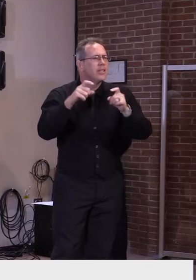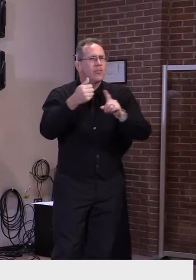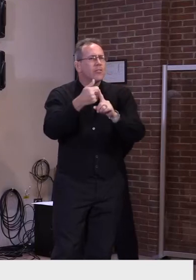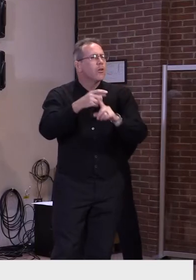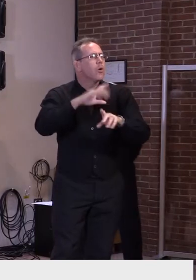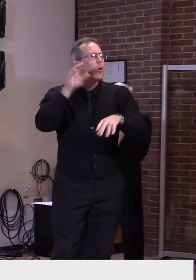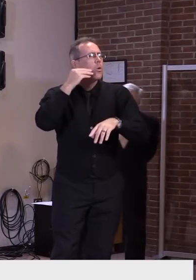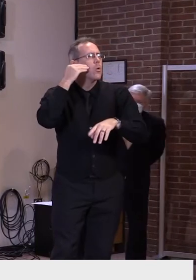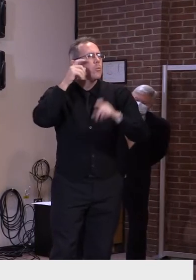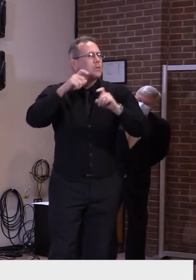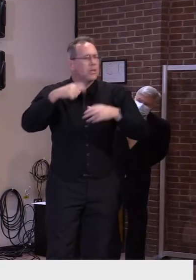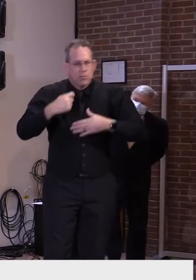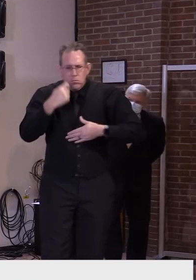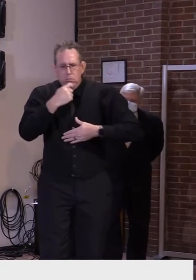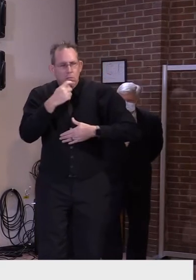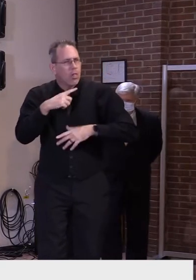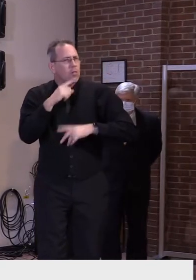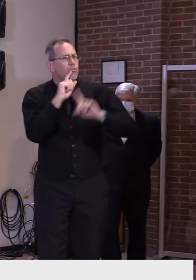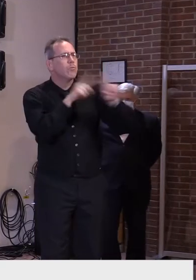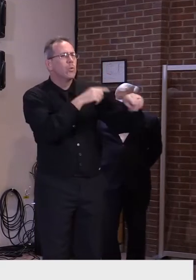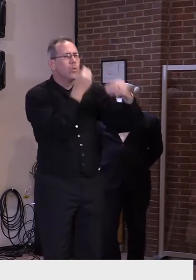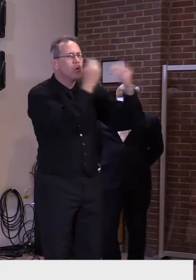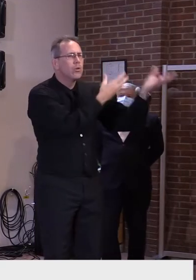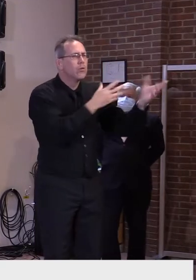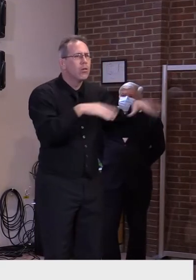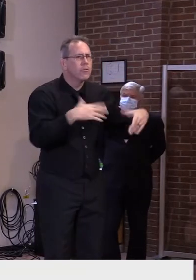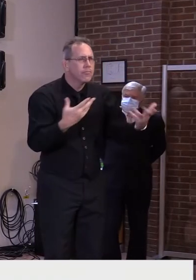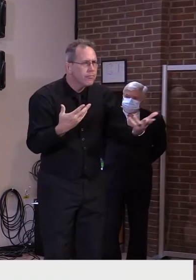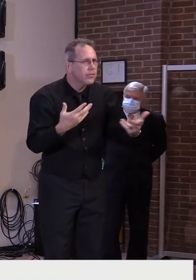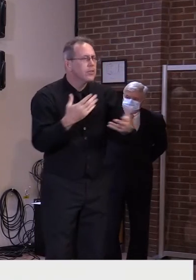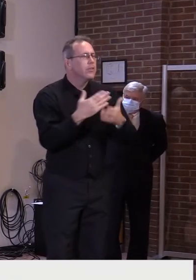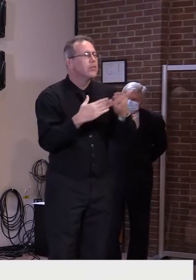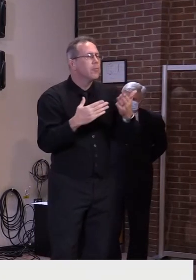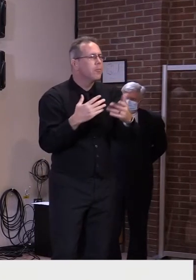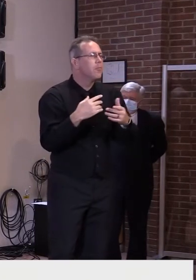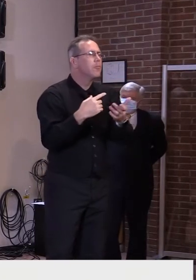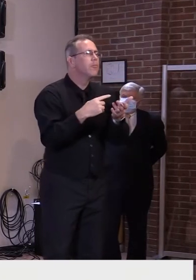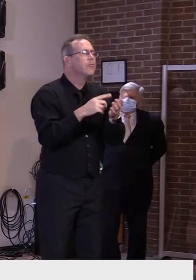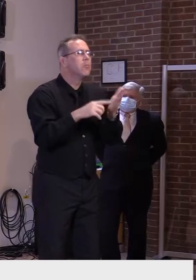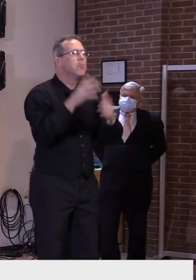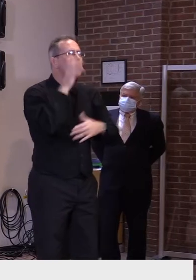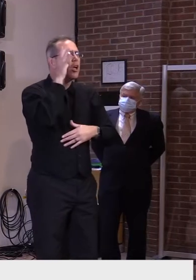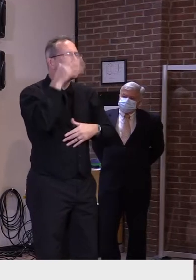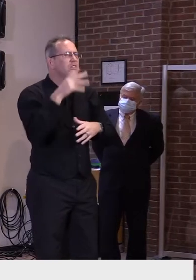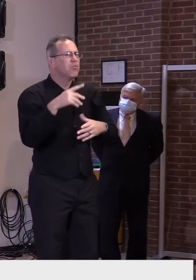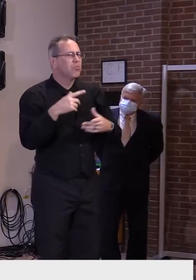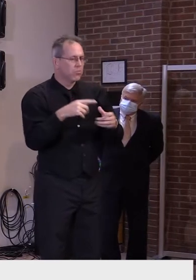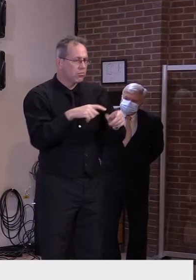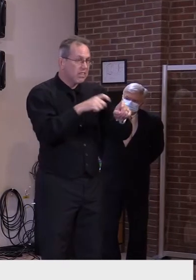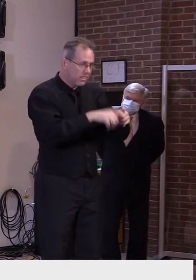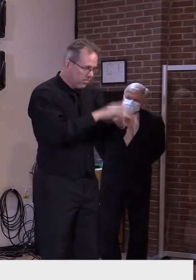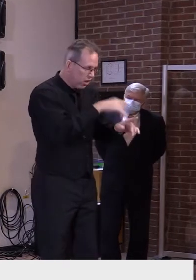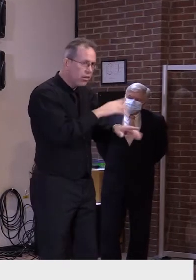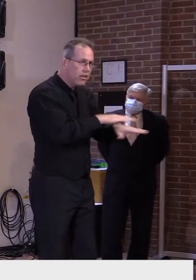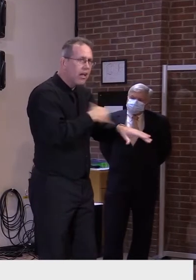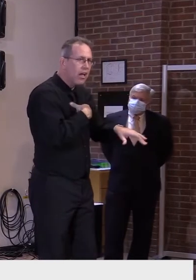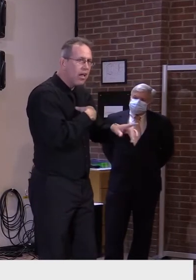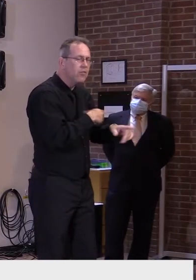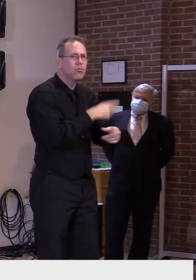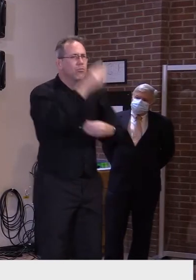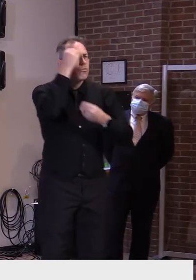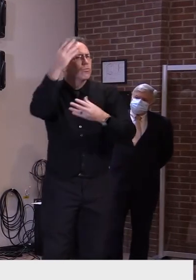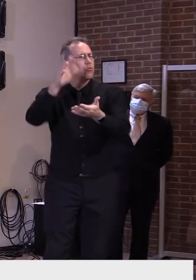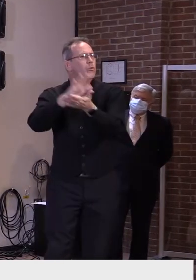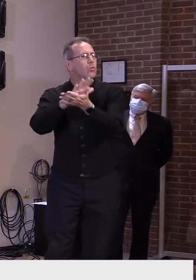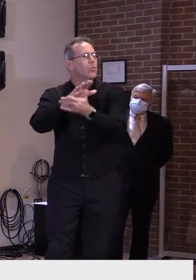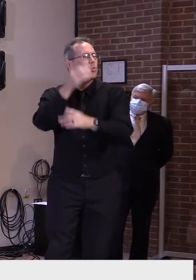sometimes I'm hearing from schools that, you know, parents are determining they have a case through an over-the-counter test kit. That's not necessarily a case that was confirmed through the state testing